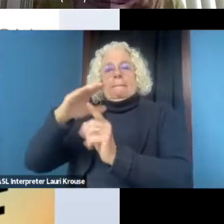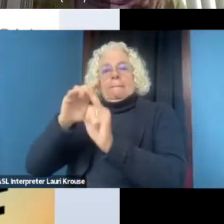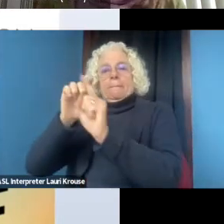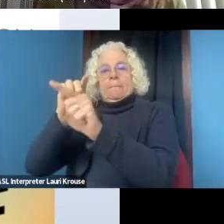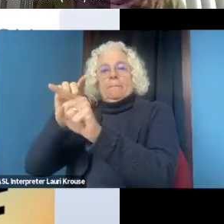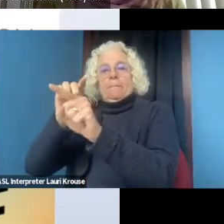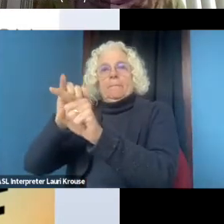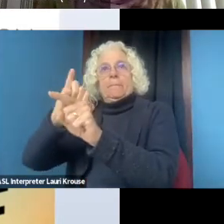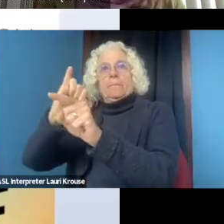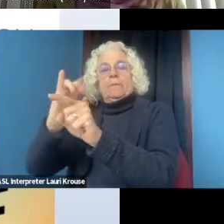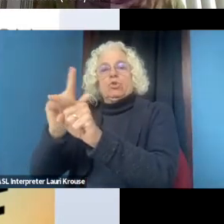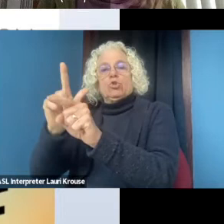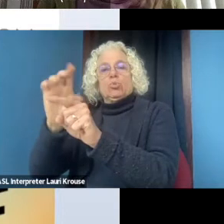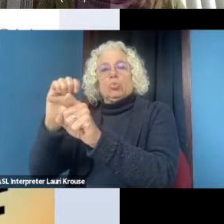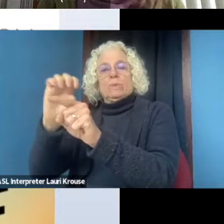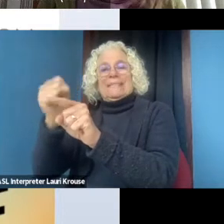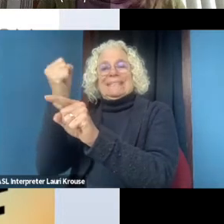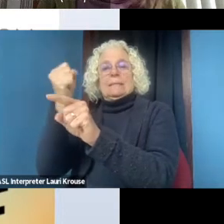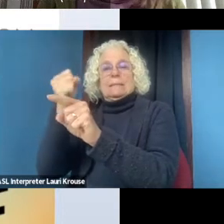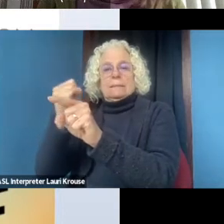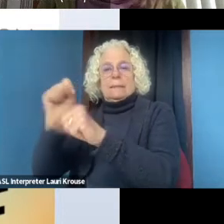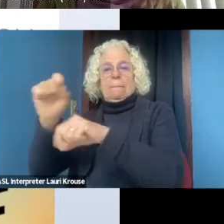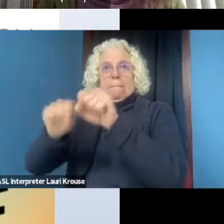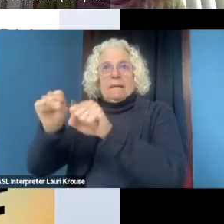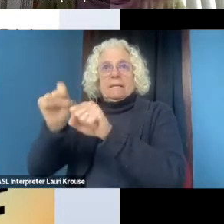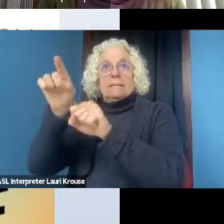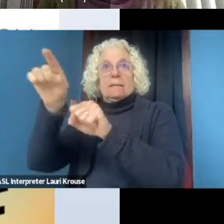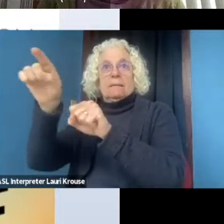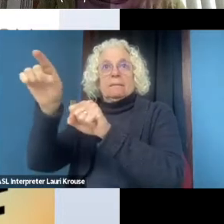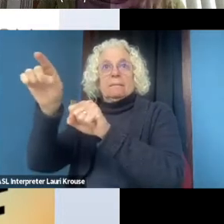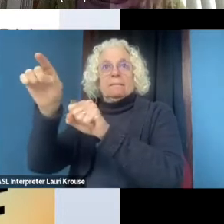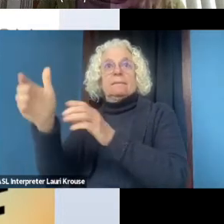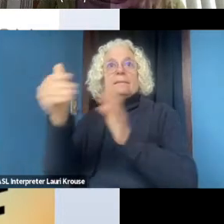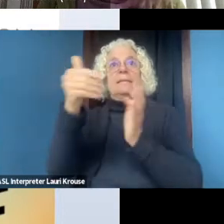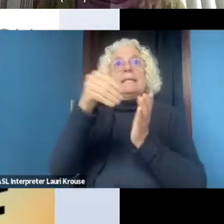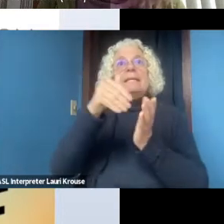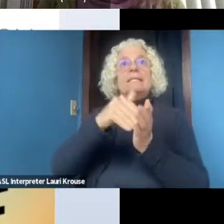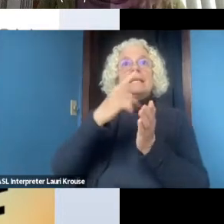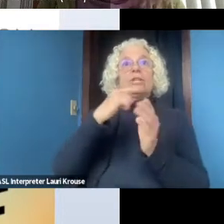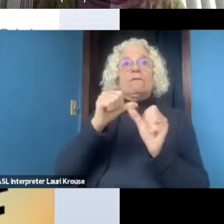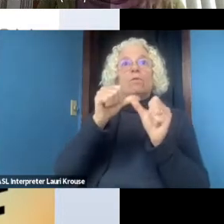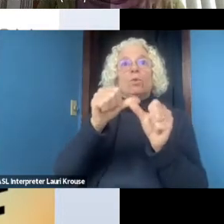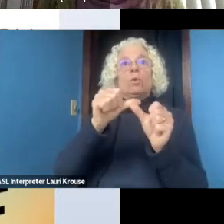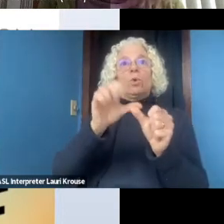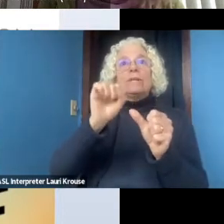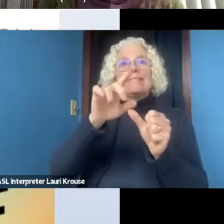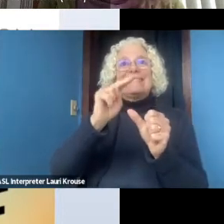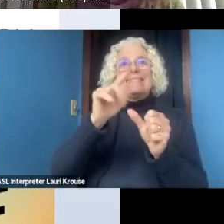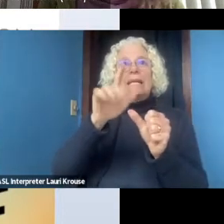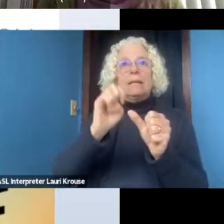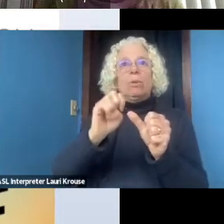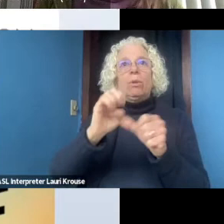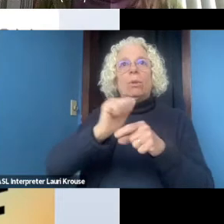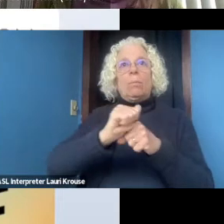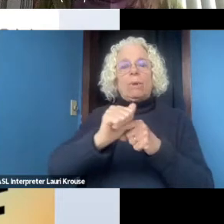and the Center for Sustainable Practices in the Arts. These have great resources and tools for greening arts